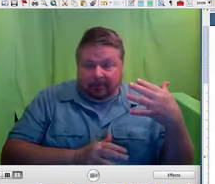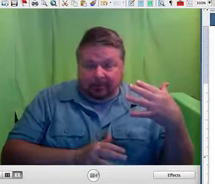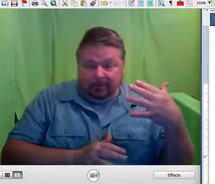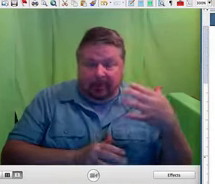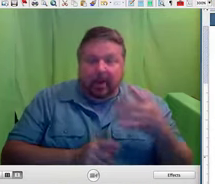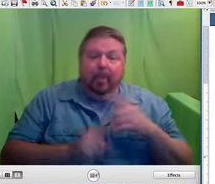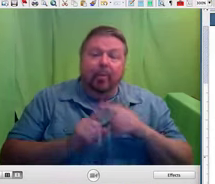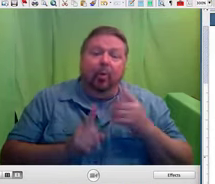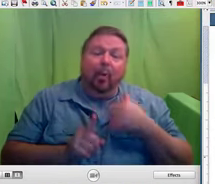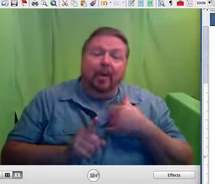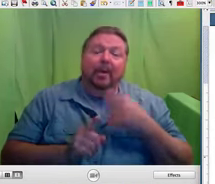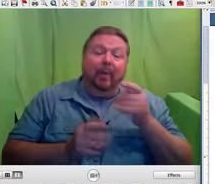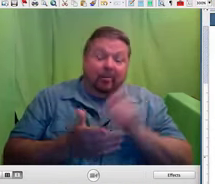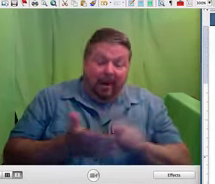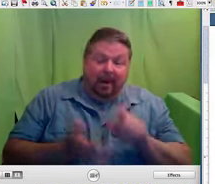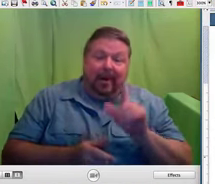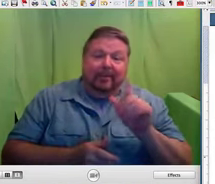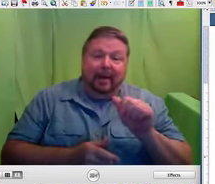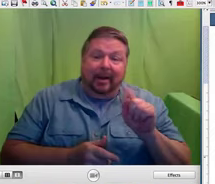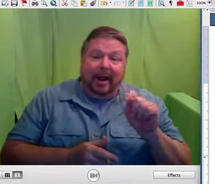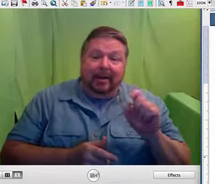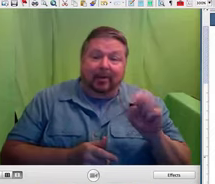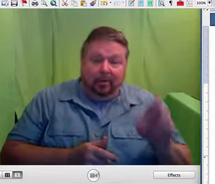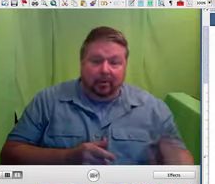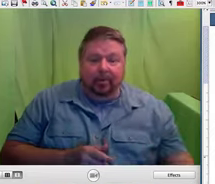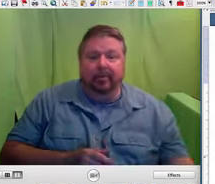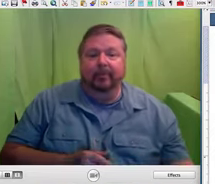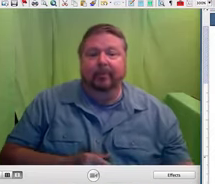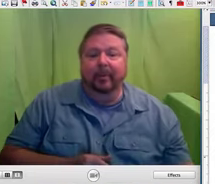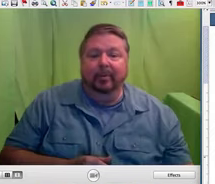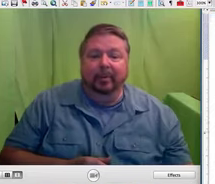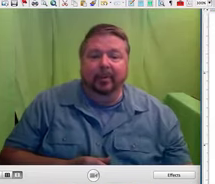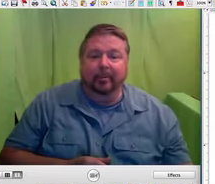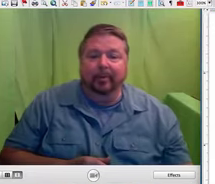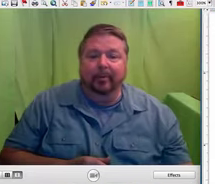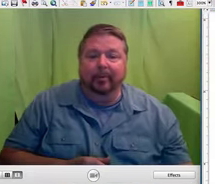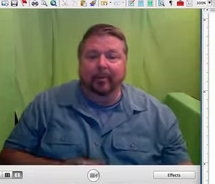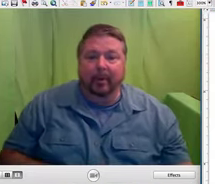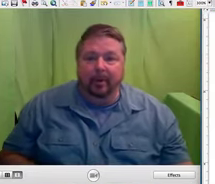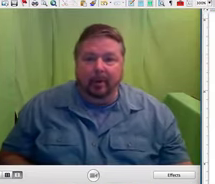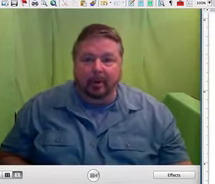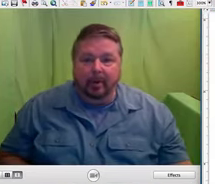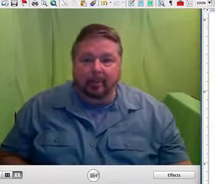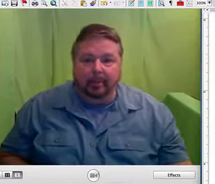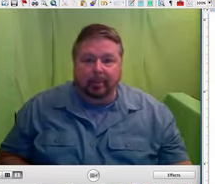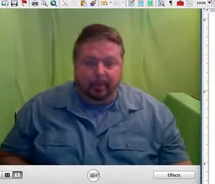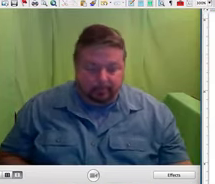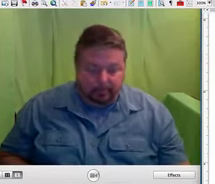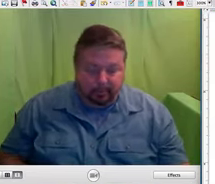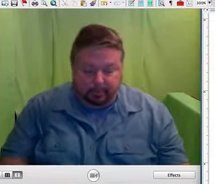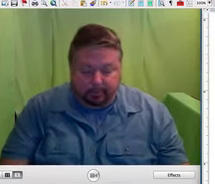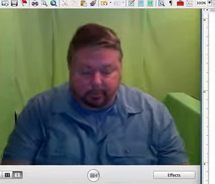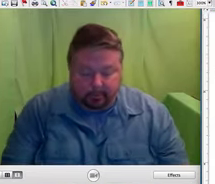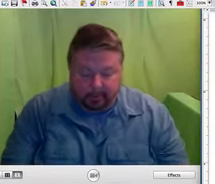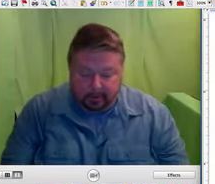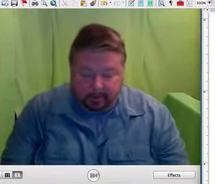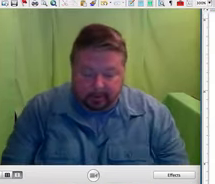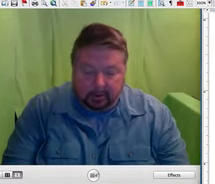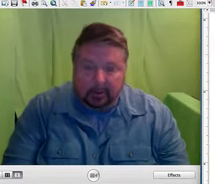sounds. But one I write as latter. Let's put those up here. Boop, boop, boop, boop, boop,